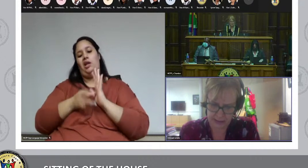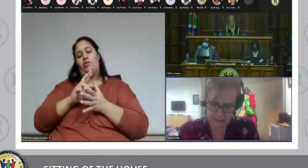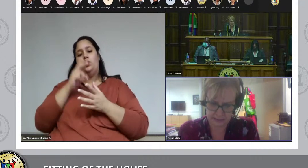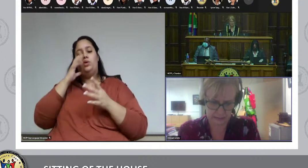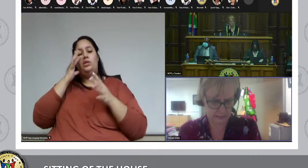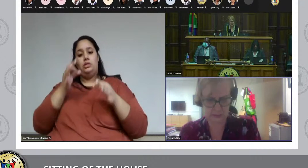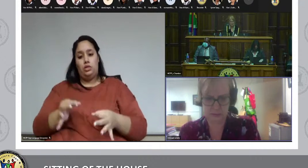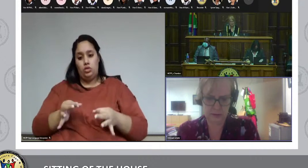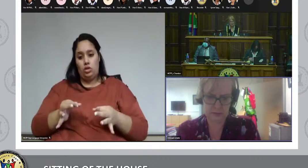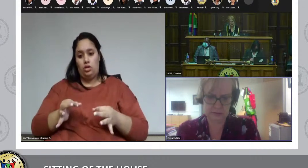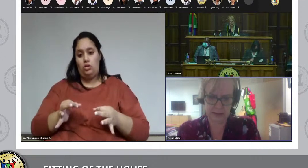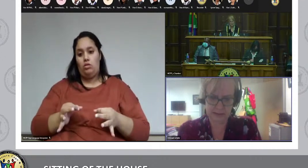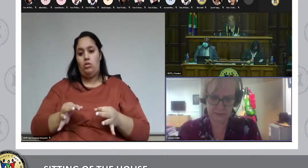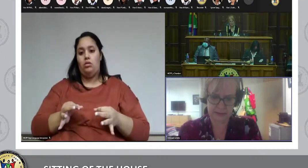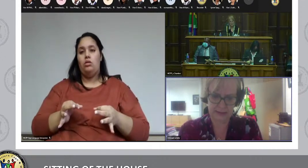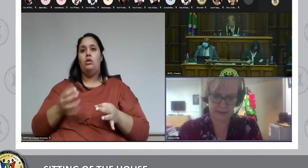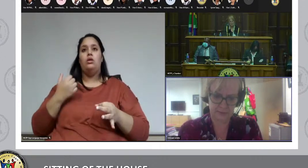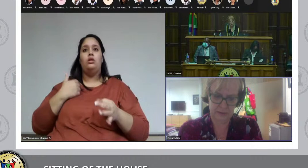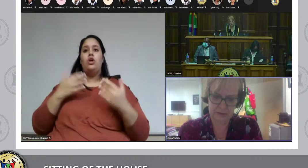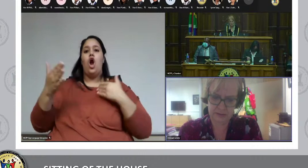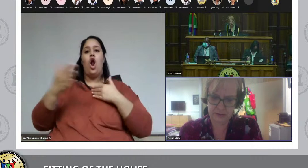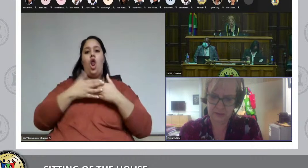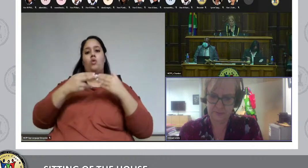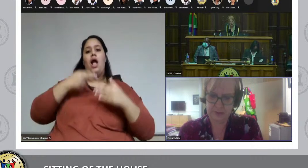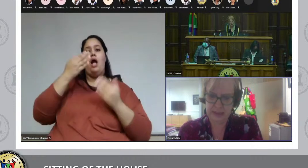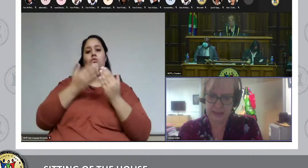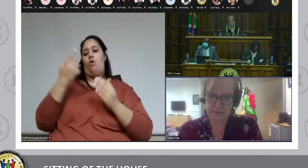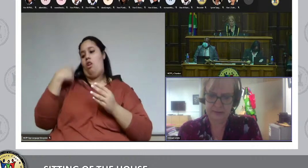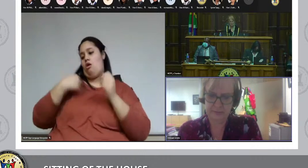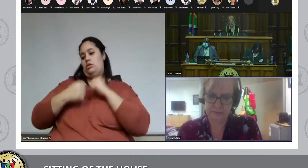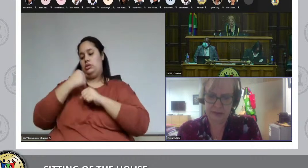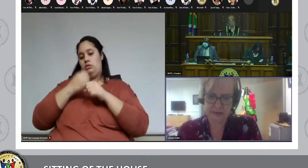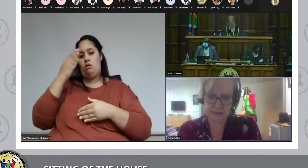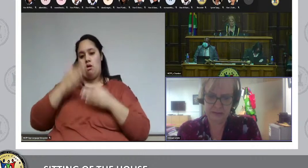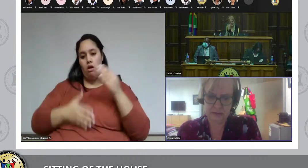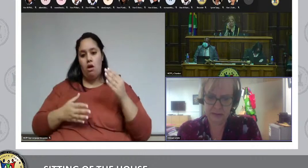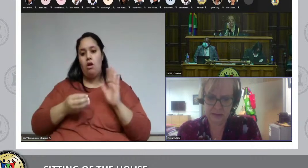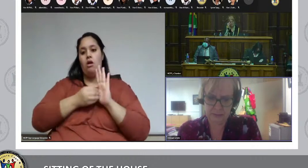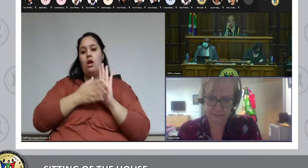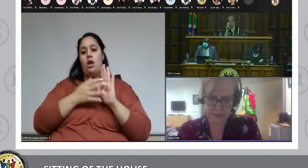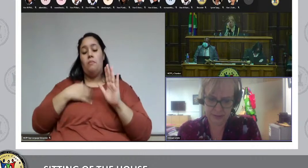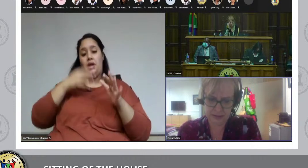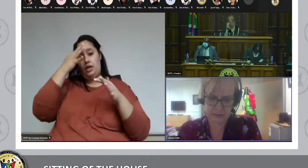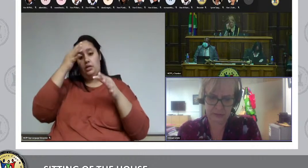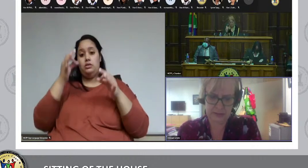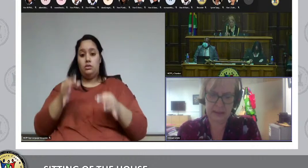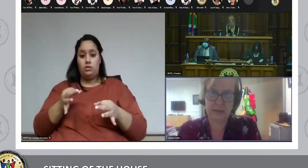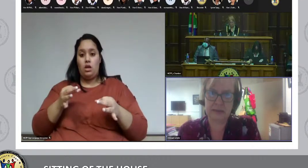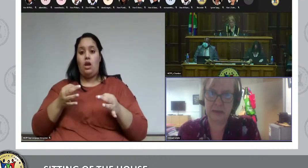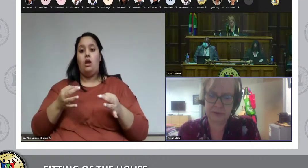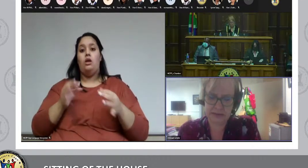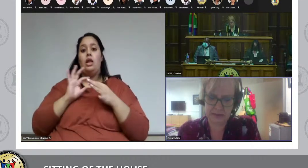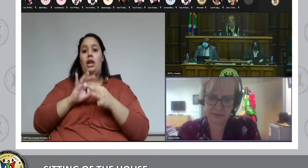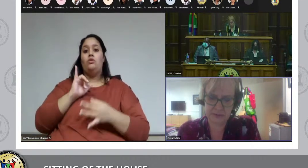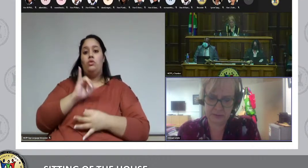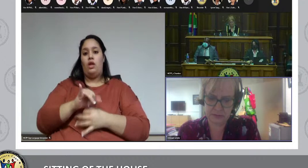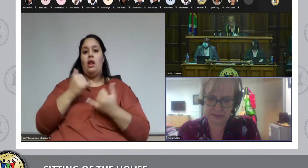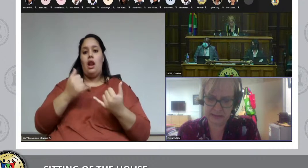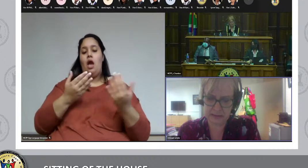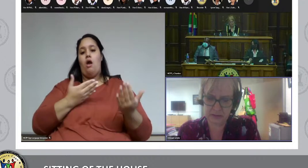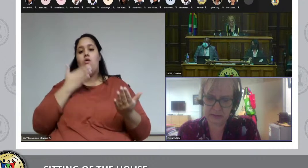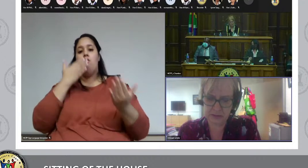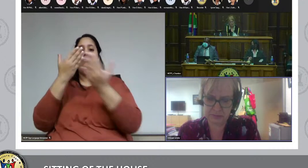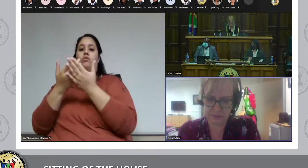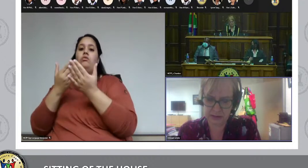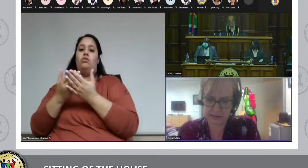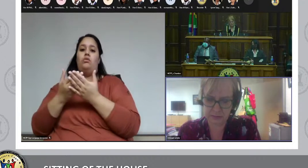and to close this high school at the end of last year. And the record of my decision in that regard has now been delivered to the